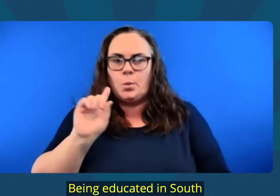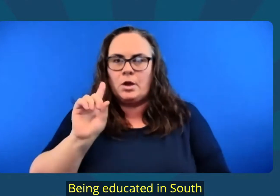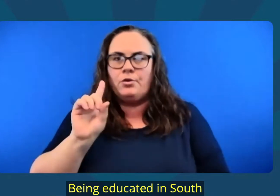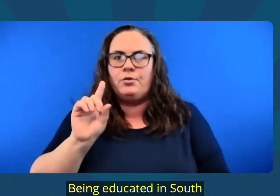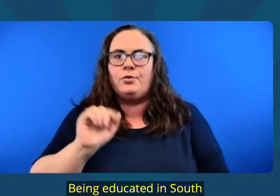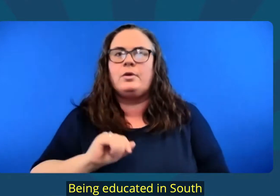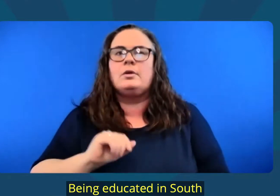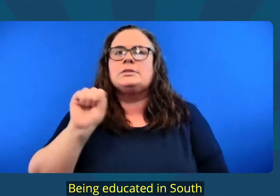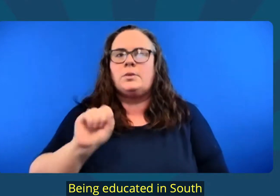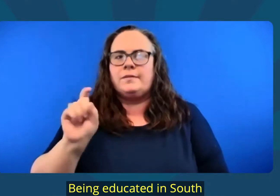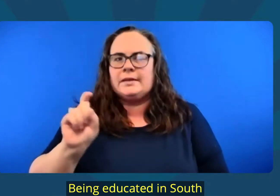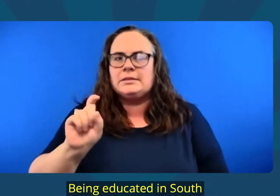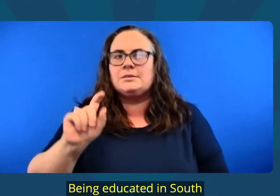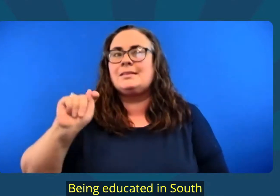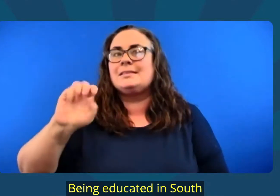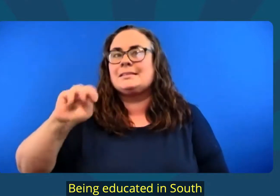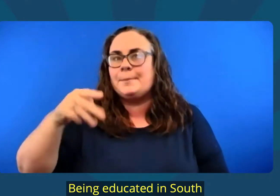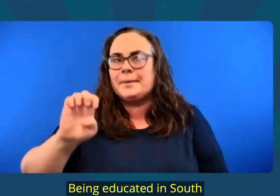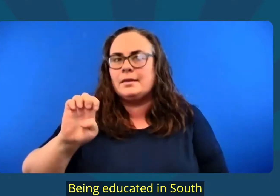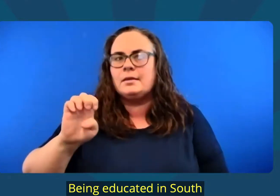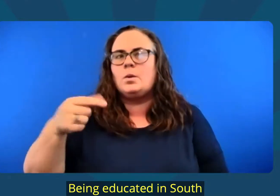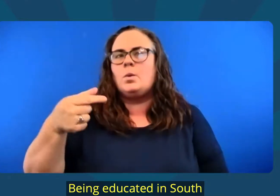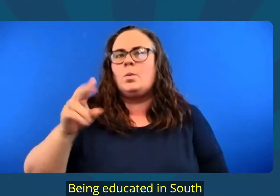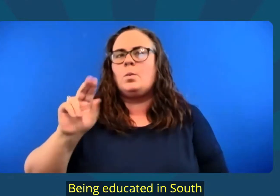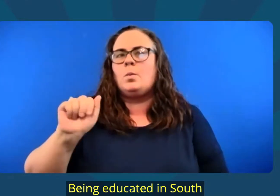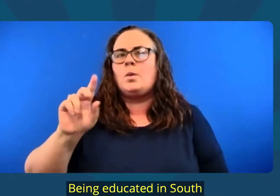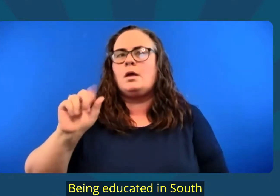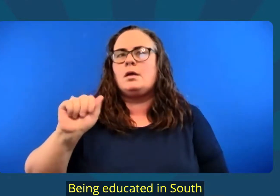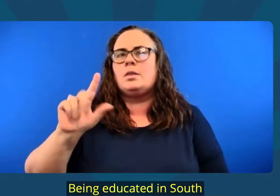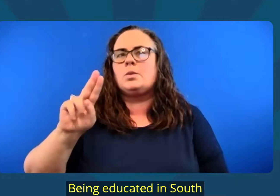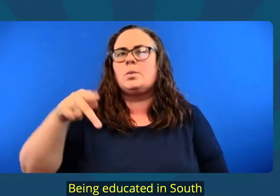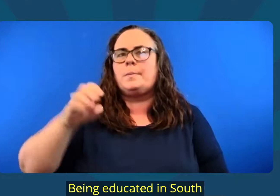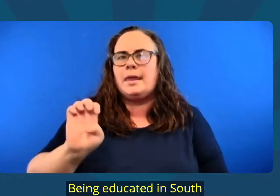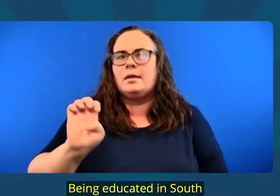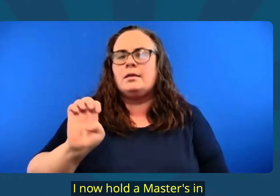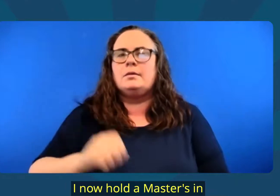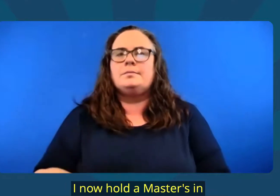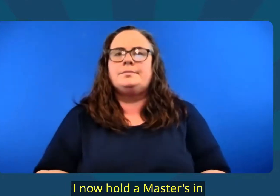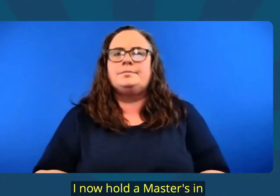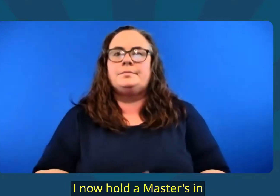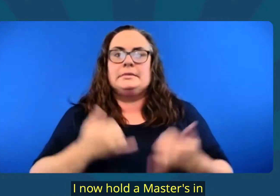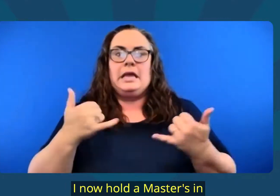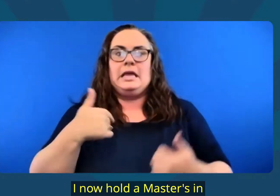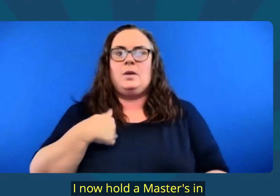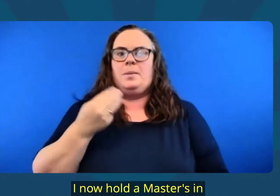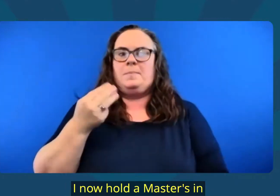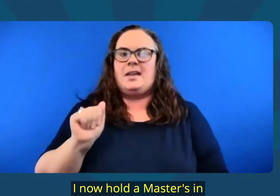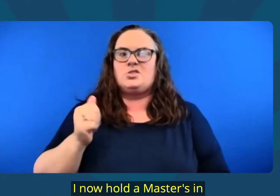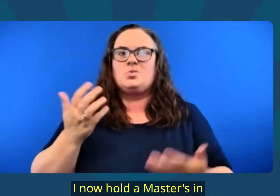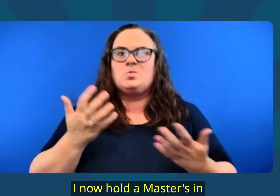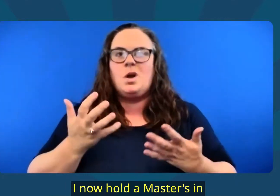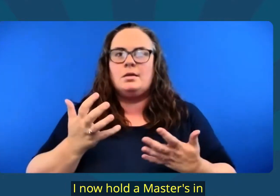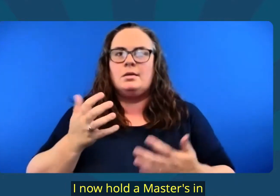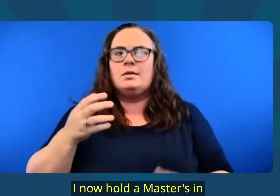Being educated in South Phoenix, Tempe, and Guadalupe, I now hold a master's